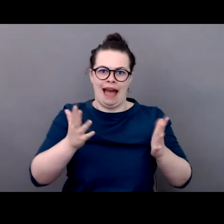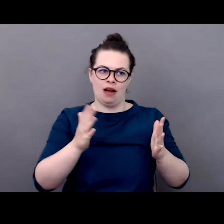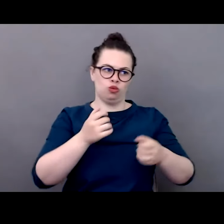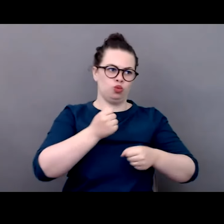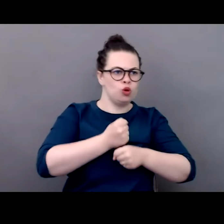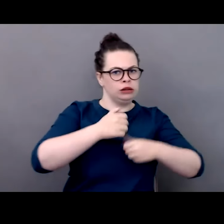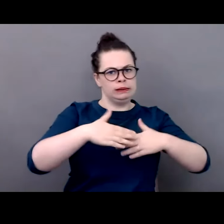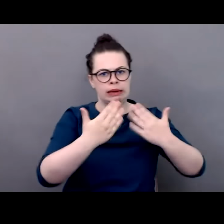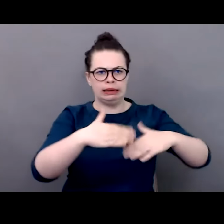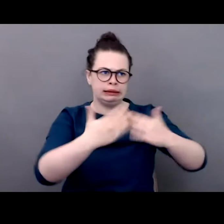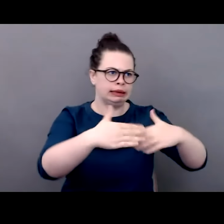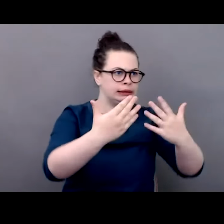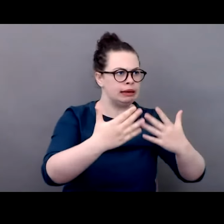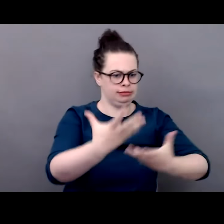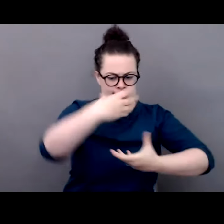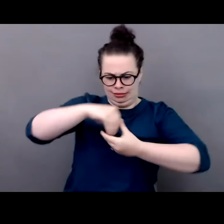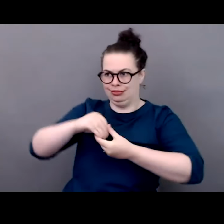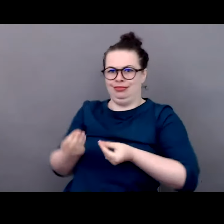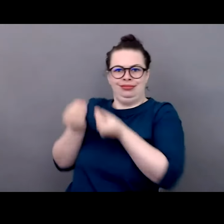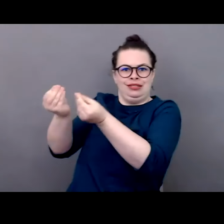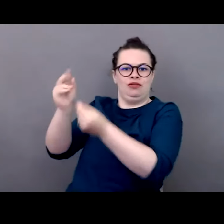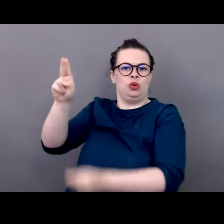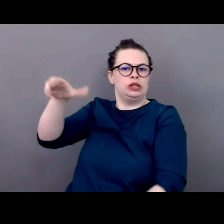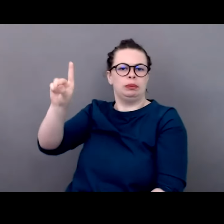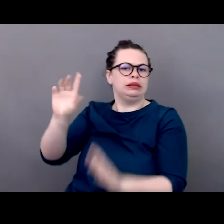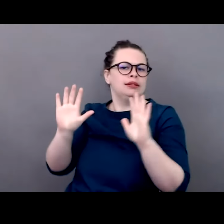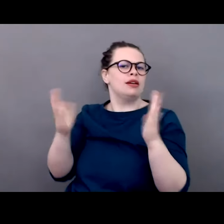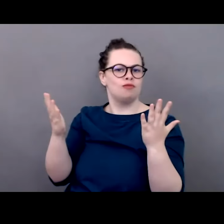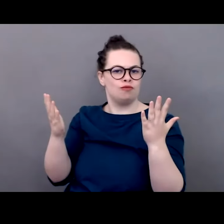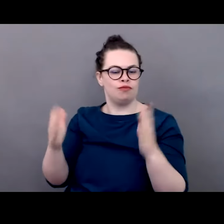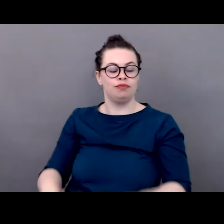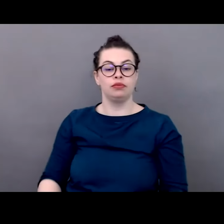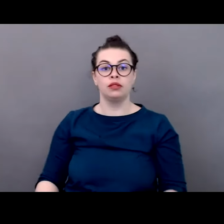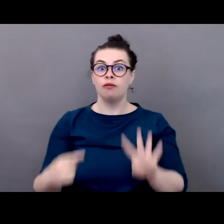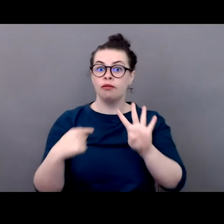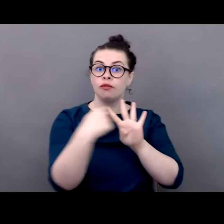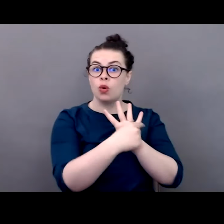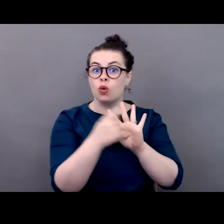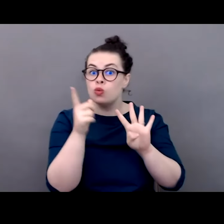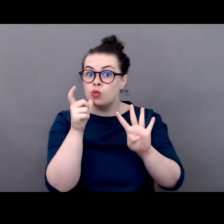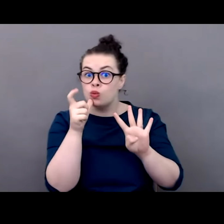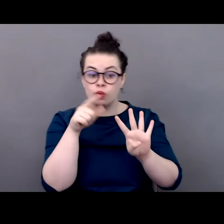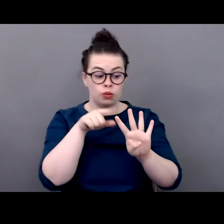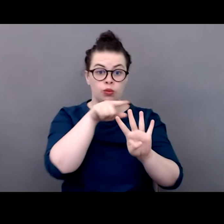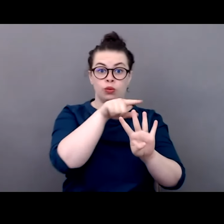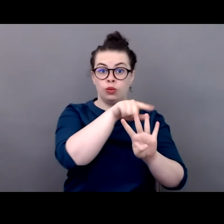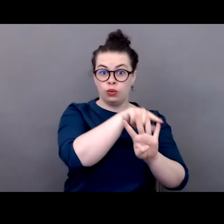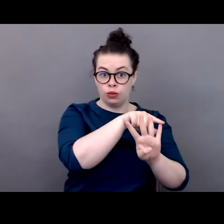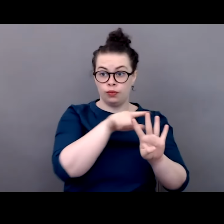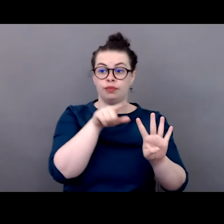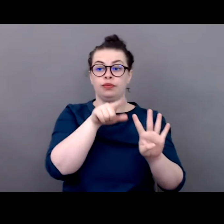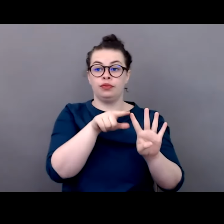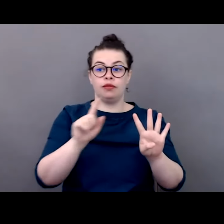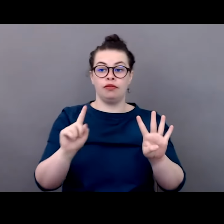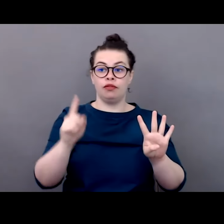these processes. So we have 4 panelists joining the webinar today. They are first